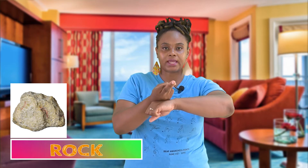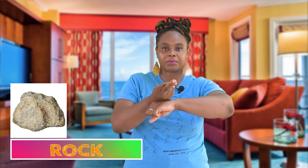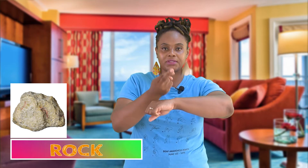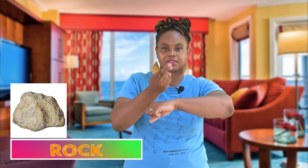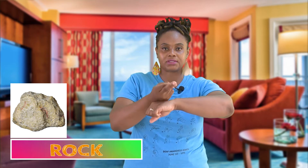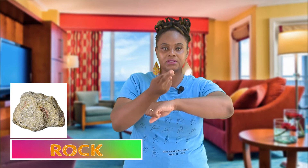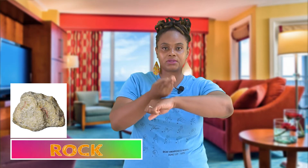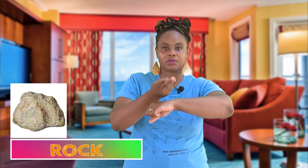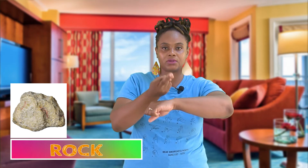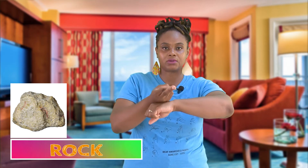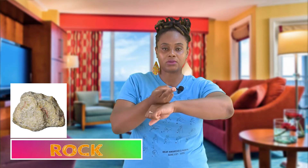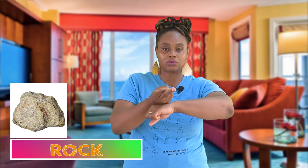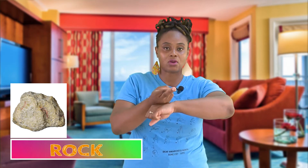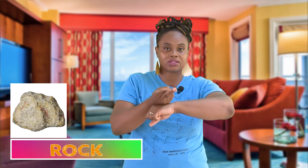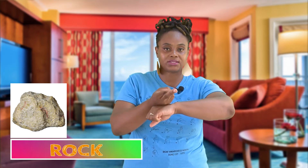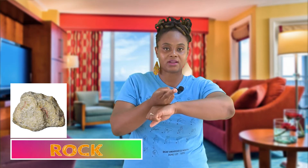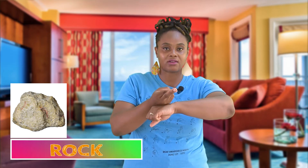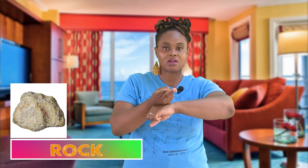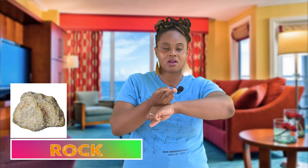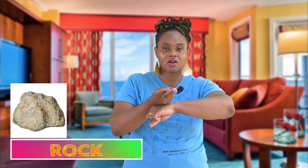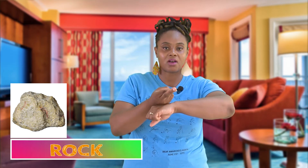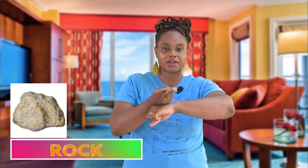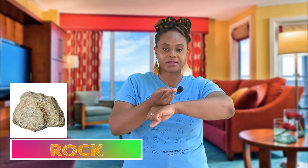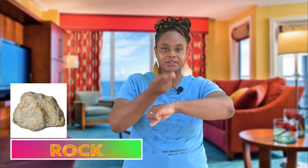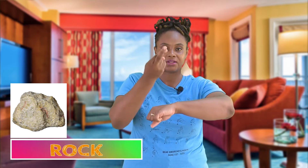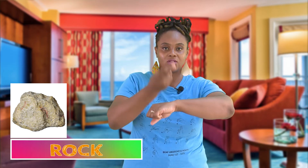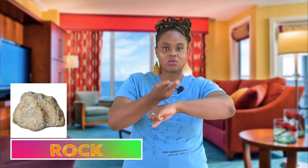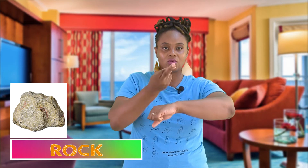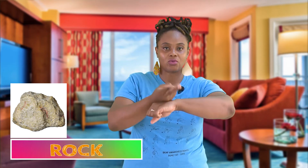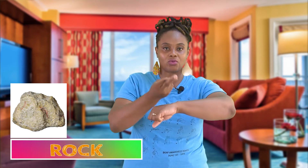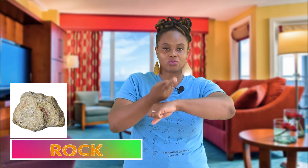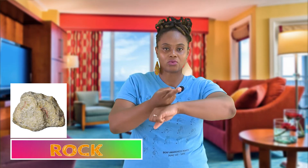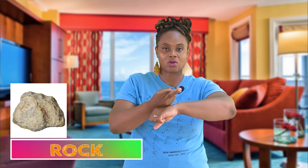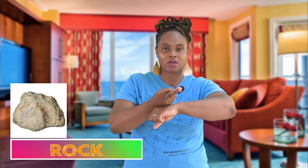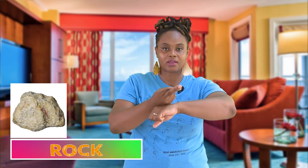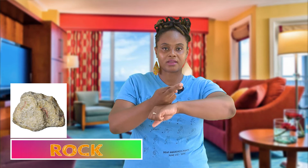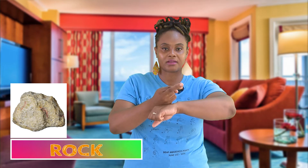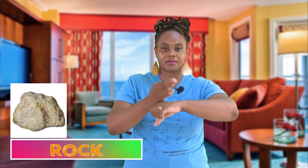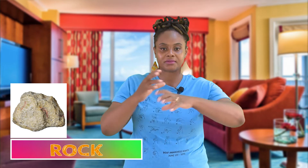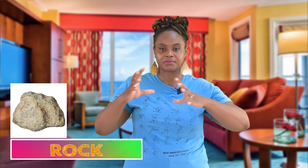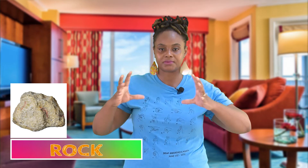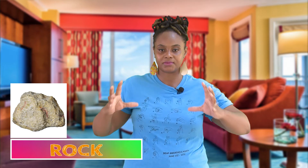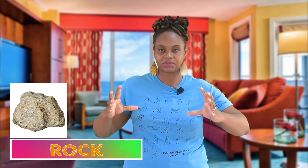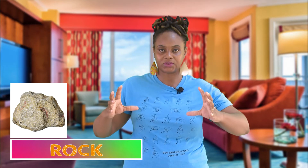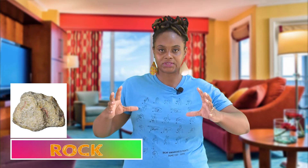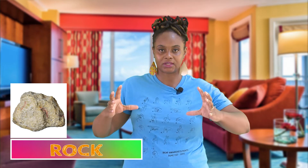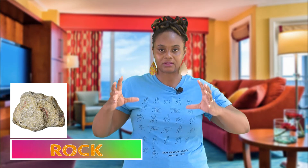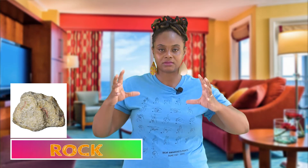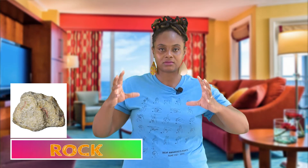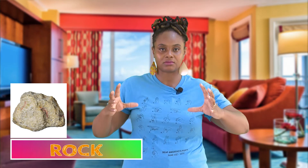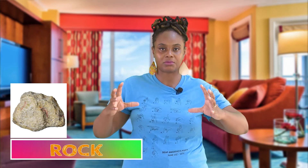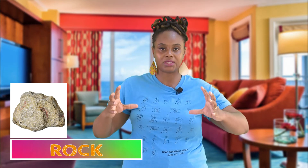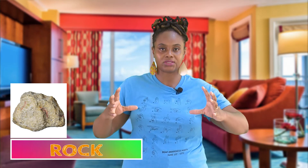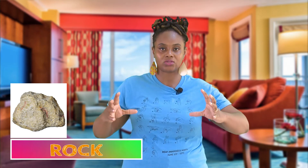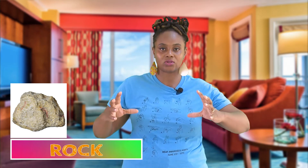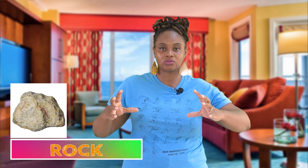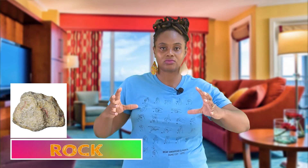tap it. Rocks are hard. Rock. So it's a big stone,